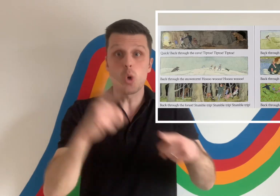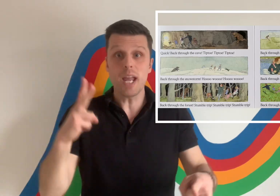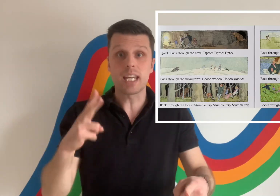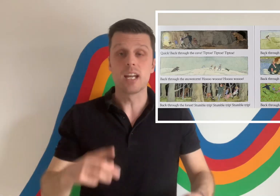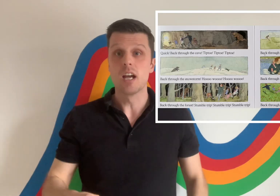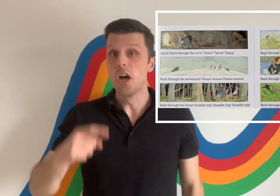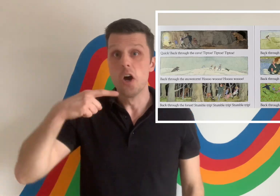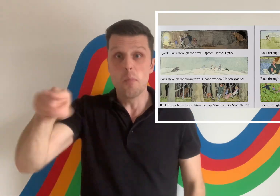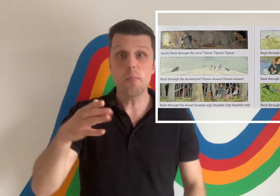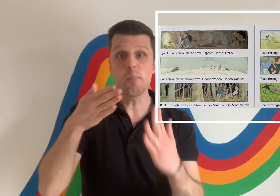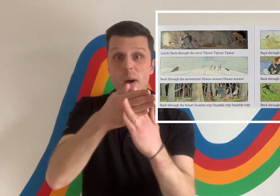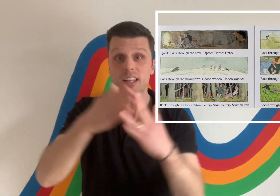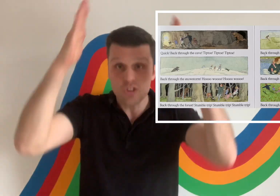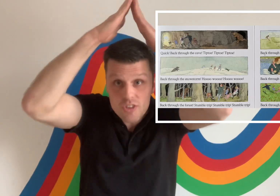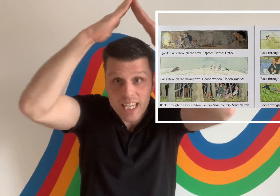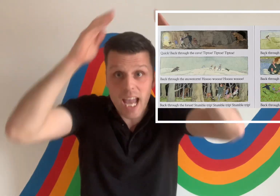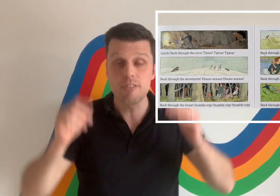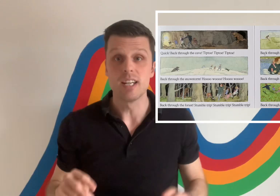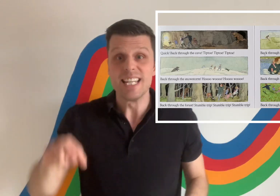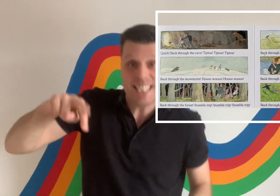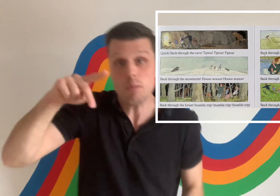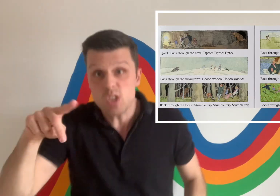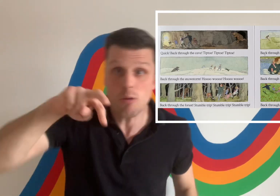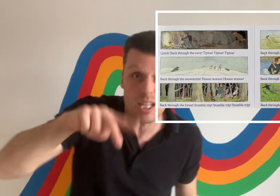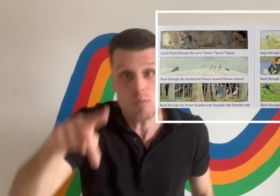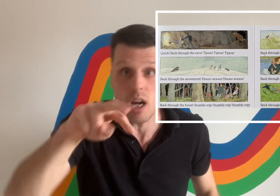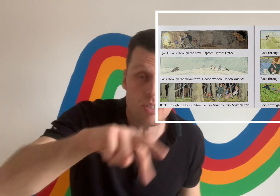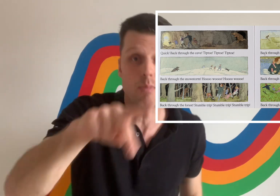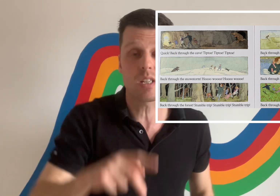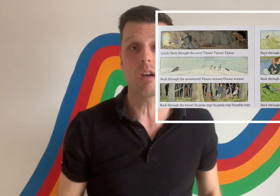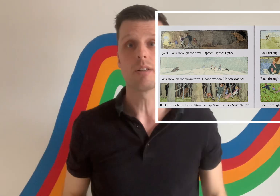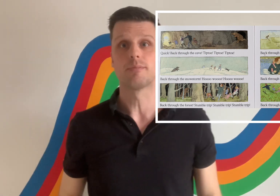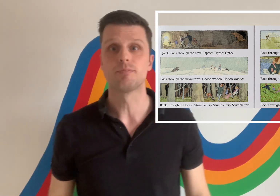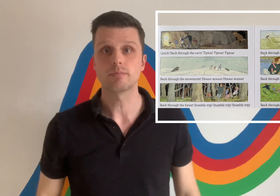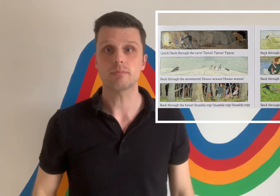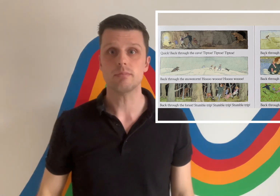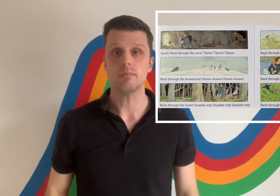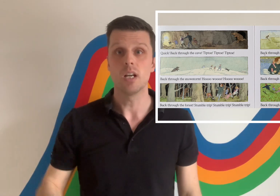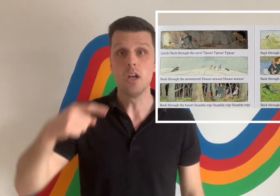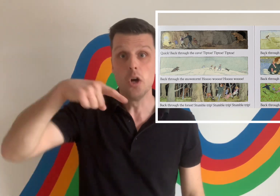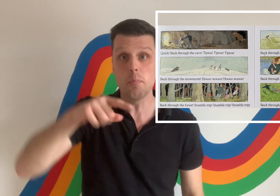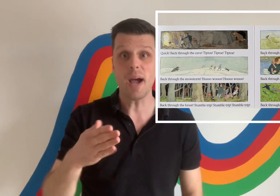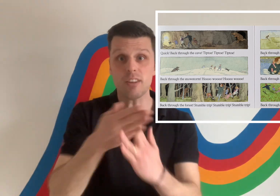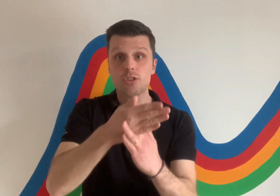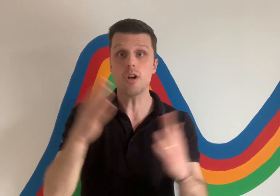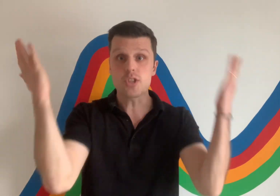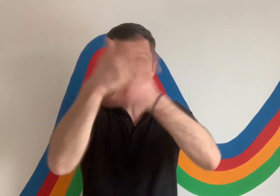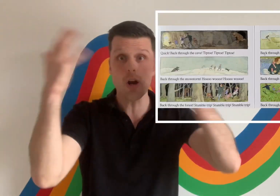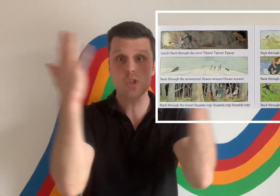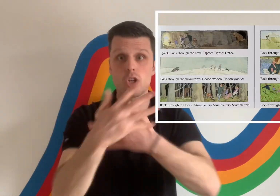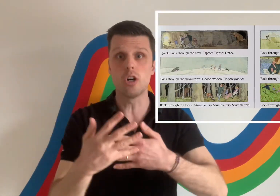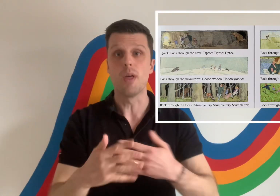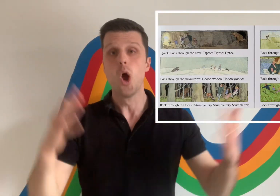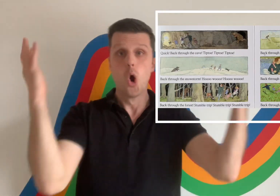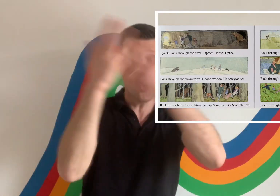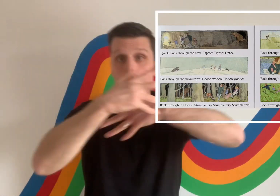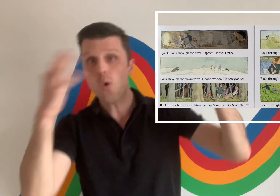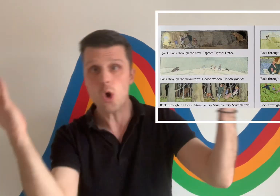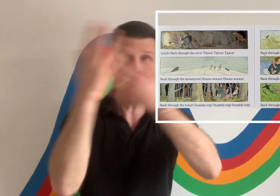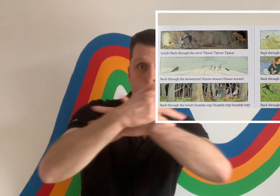Quick. Back through the cave, tiptoe, tiptoe, tiptoe. Back through the snowstorm, hoo, hoo, hoo,